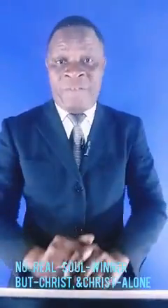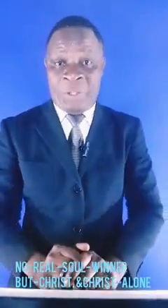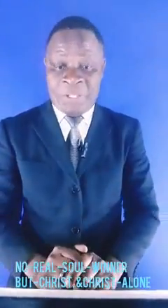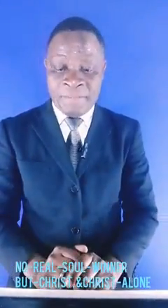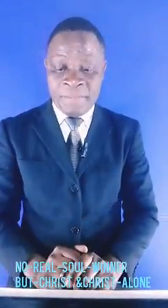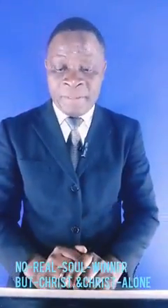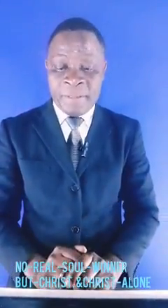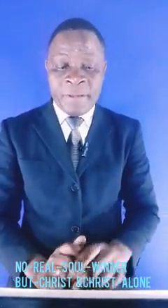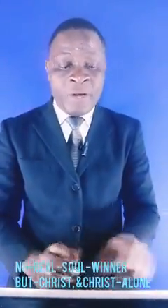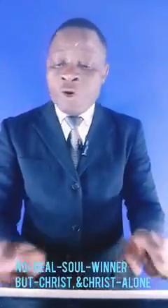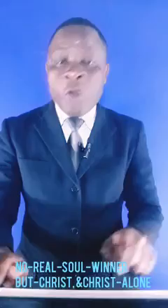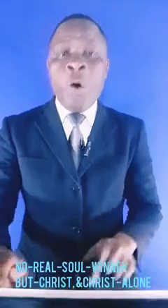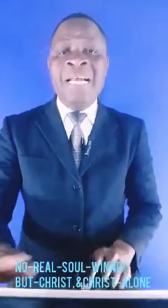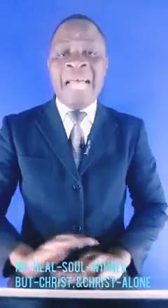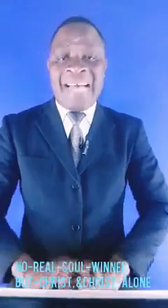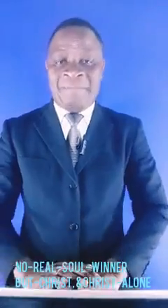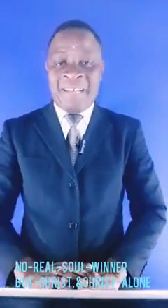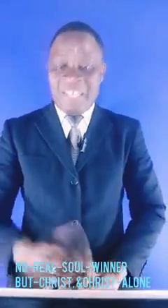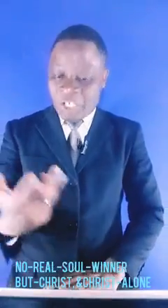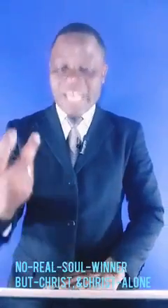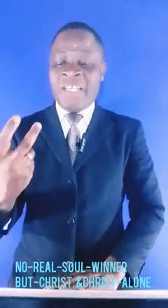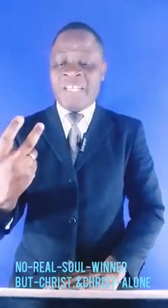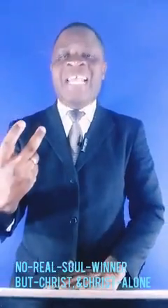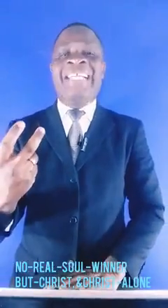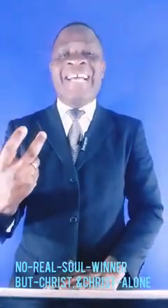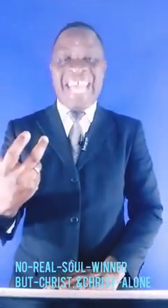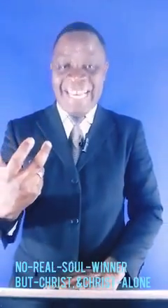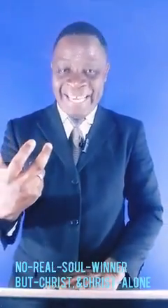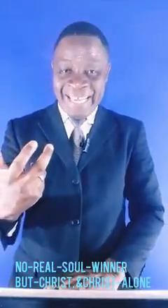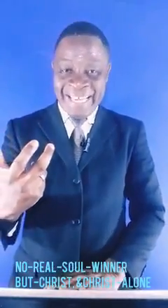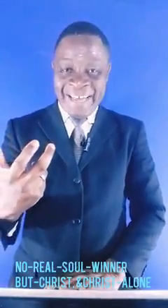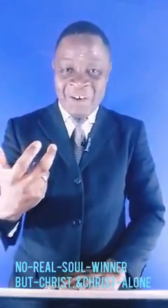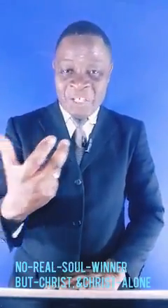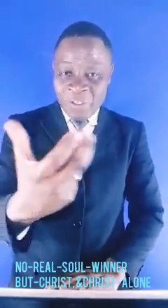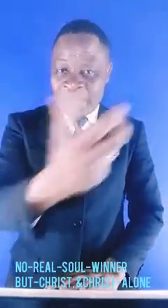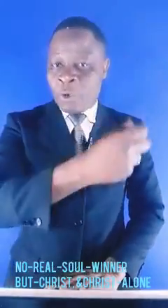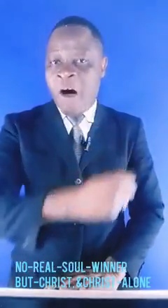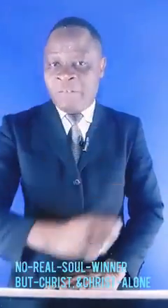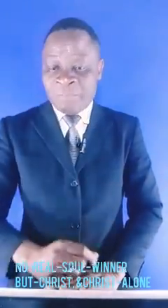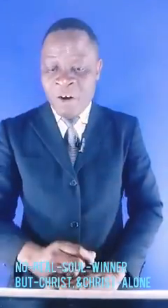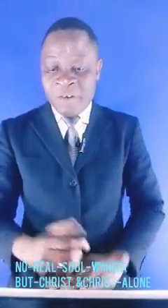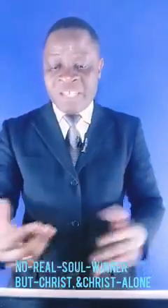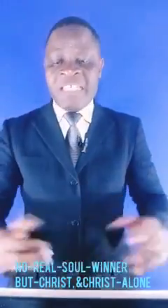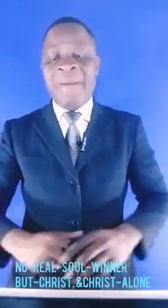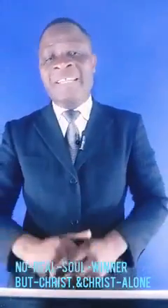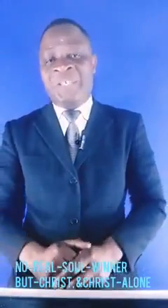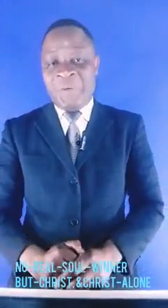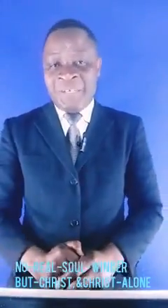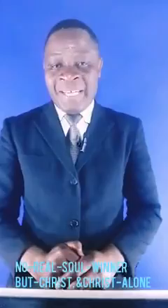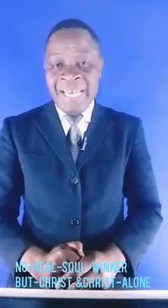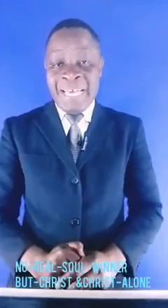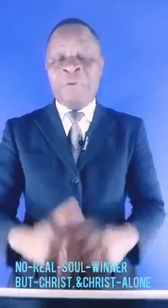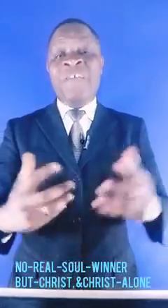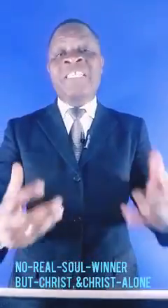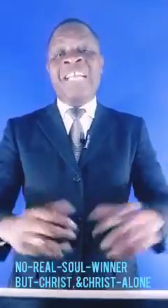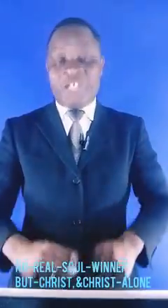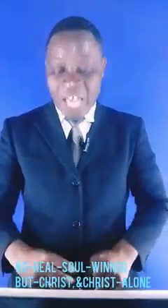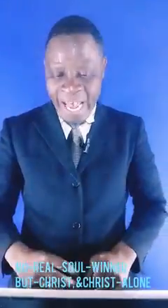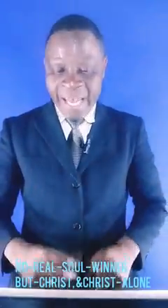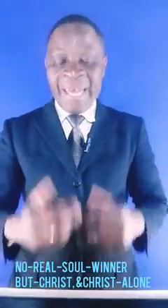efforts. Not only that, Jesus said again on John chapter 12, on verse number 32, he prophesied to say,